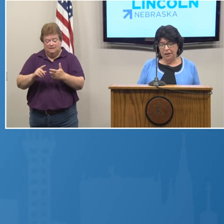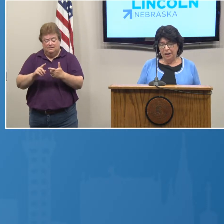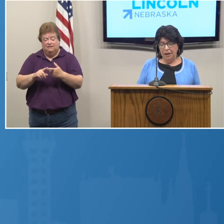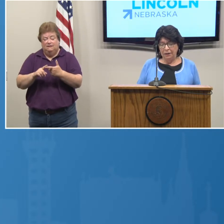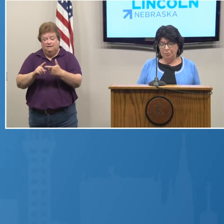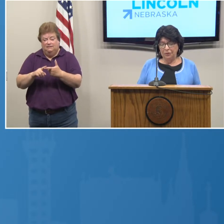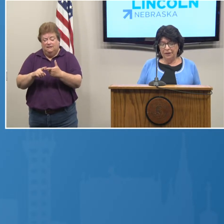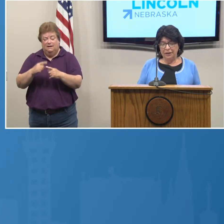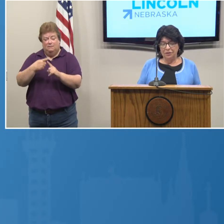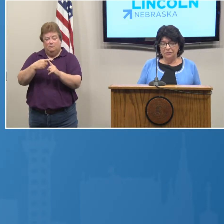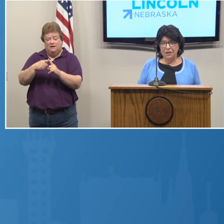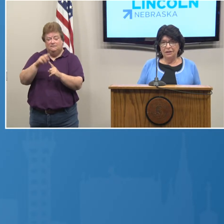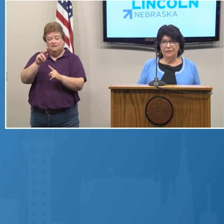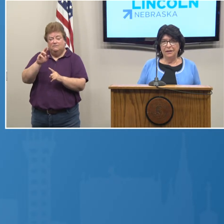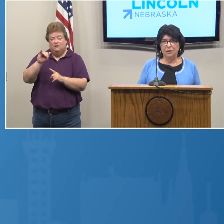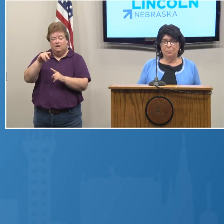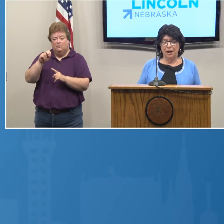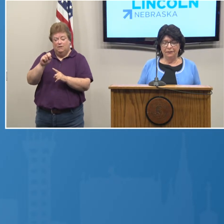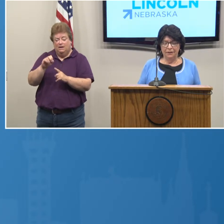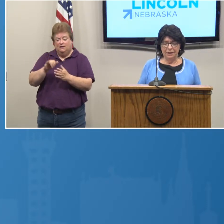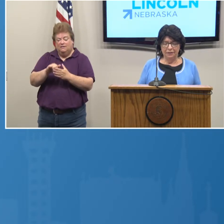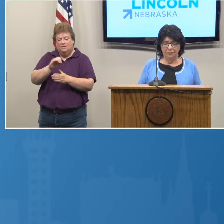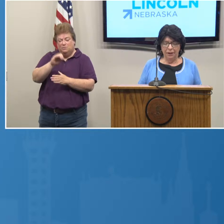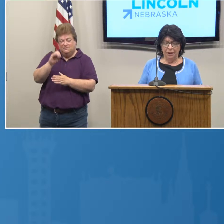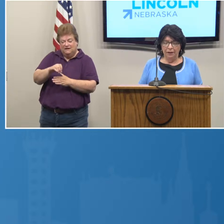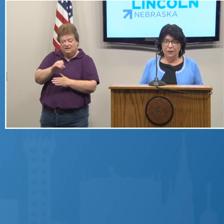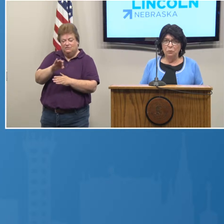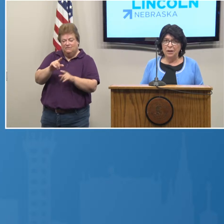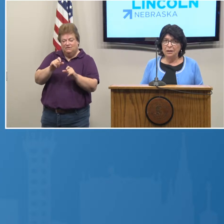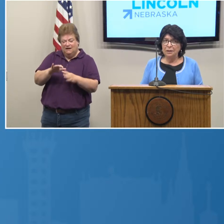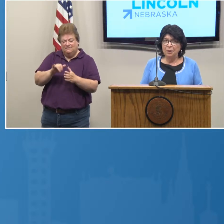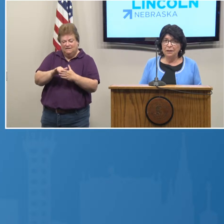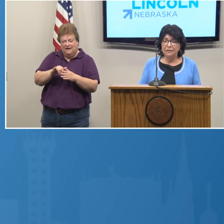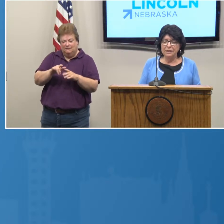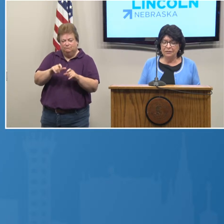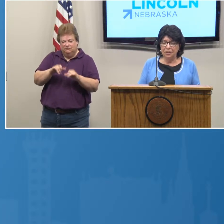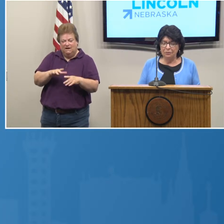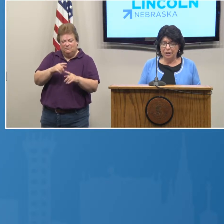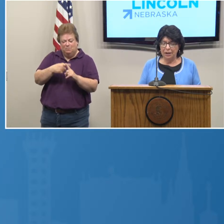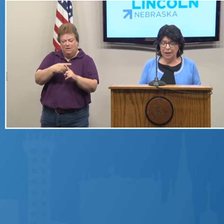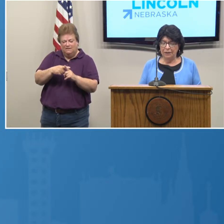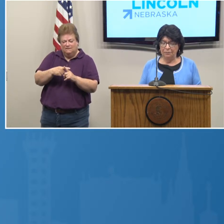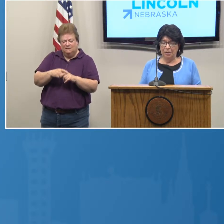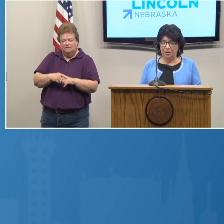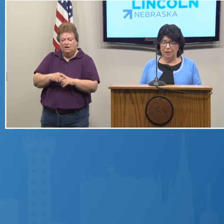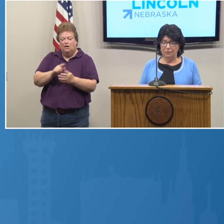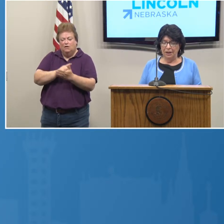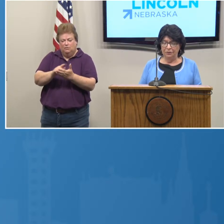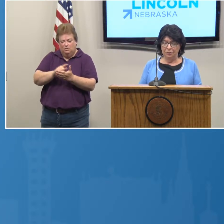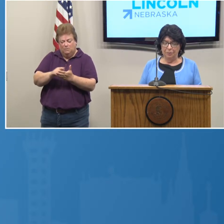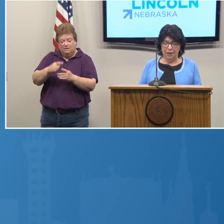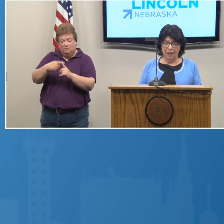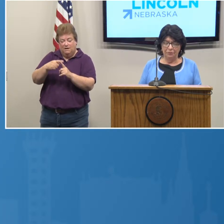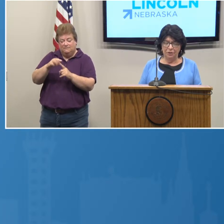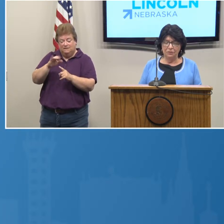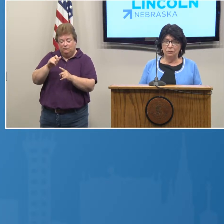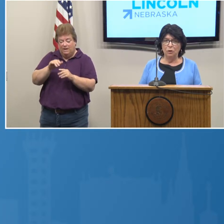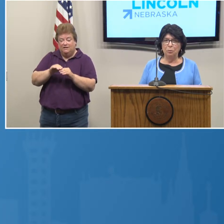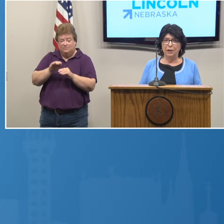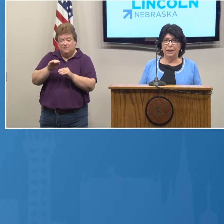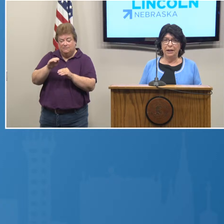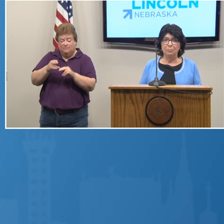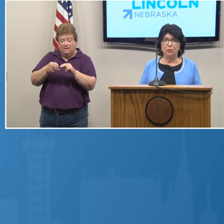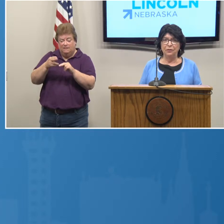positivity rate, the percentage of tests that are positive. The weekly positivity rate has been on the rise from an average